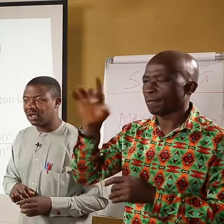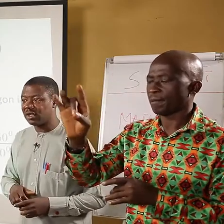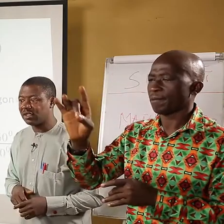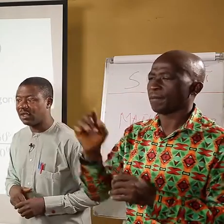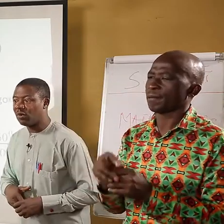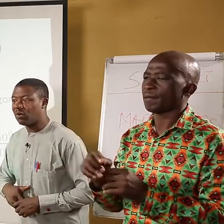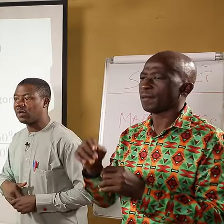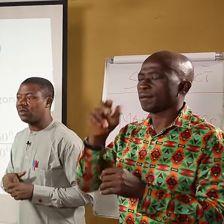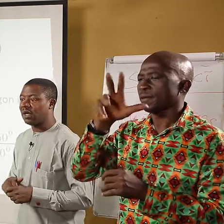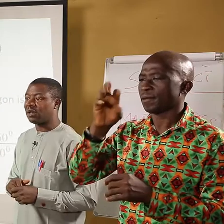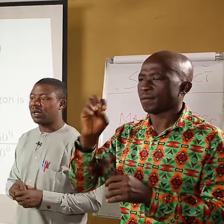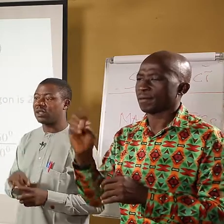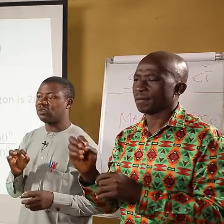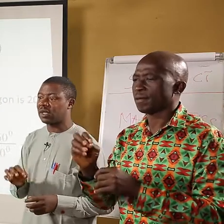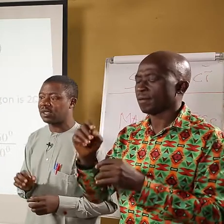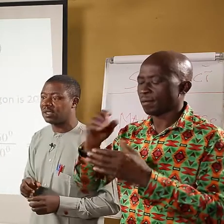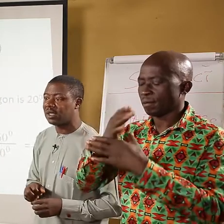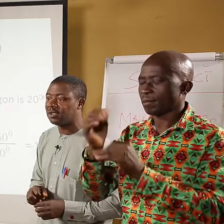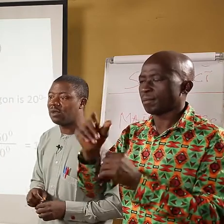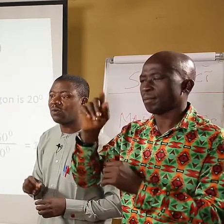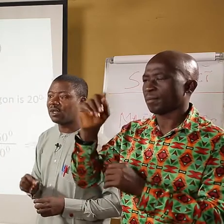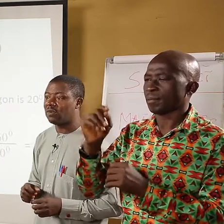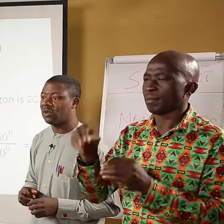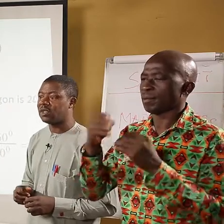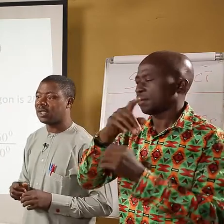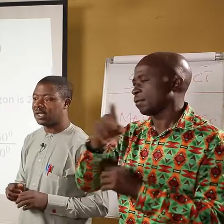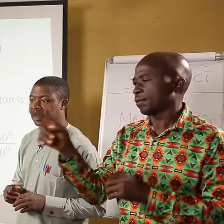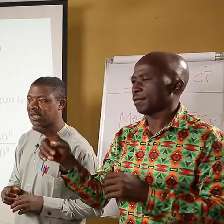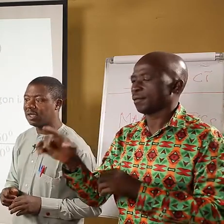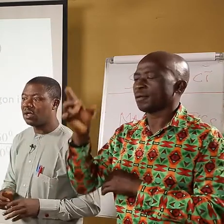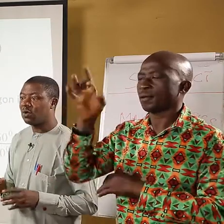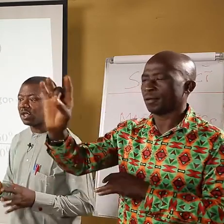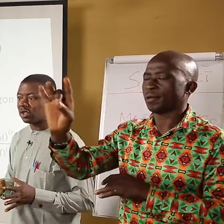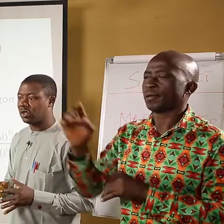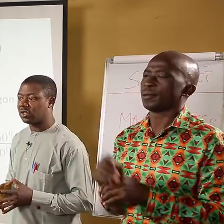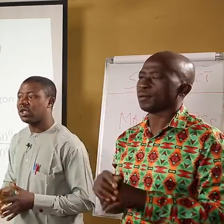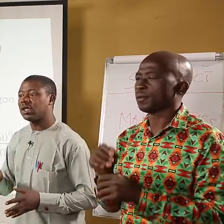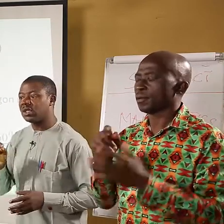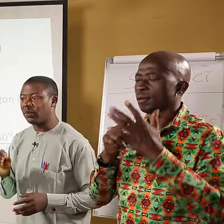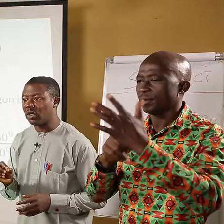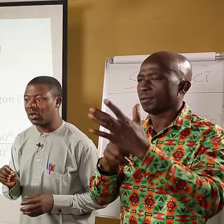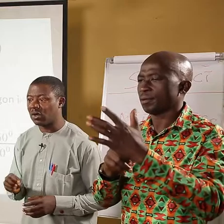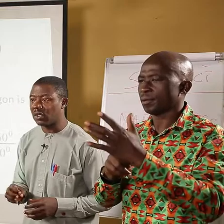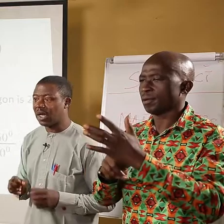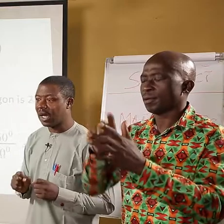360 degrees divided by 20 degrees will give us 18, which shows